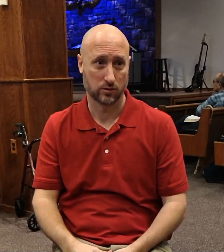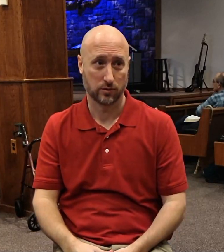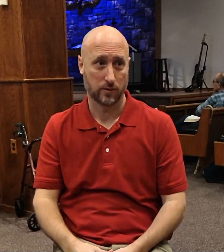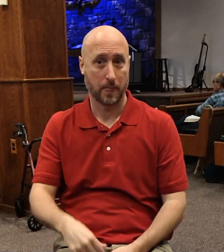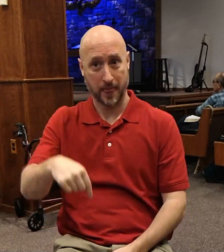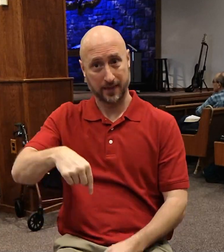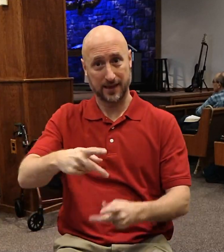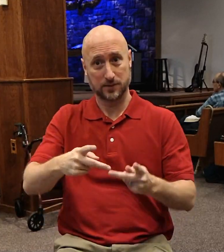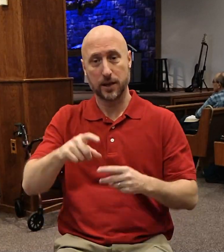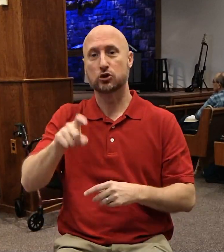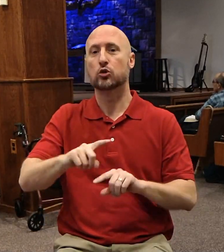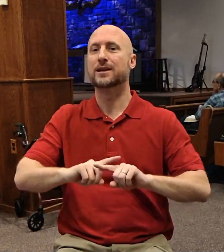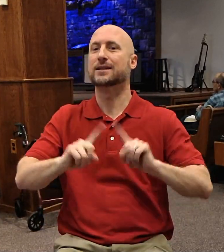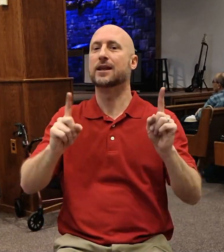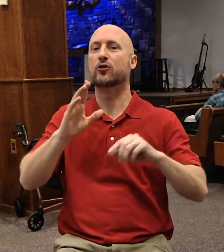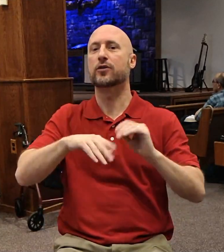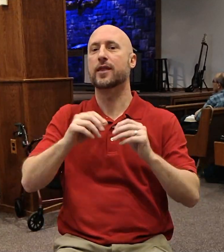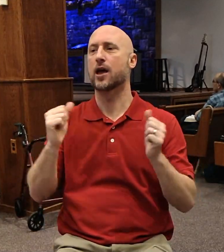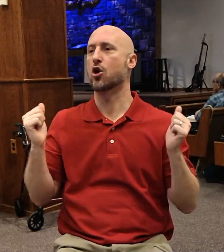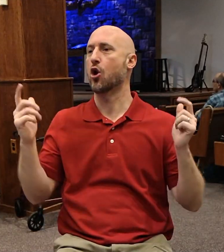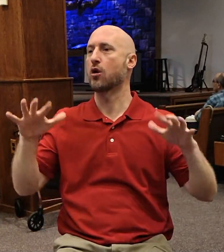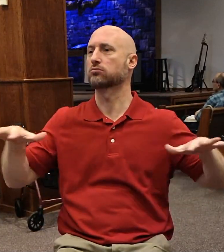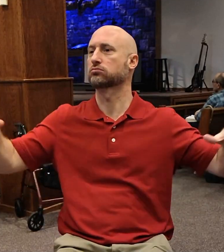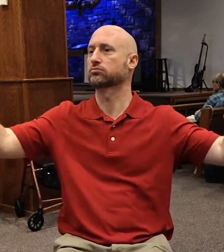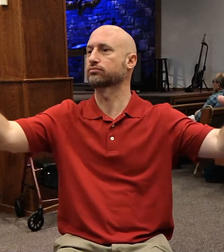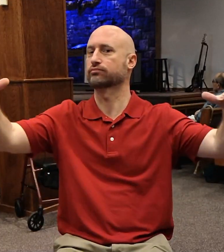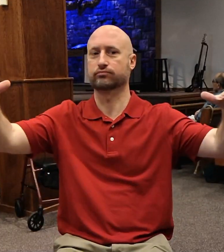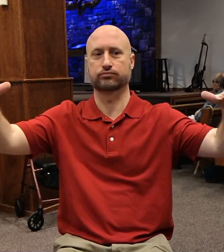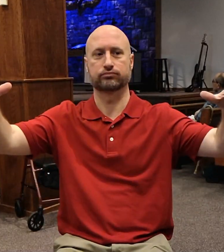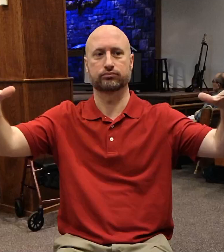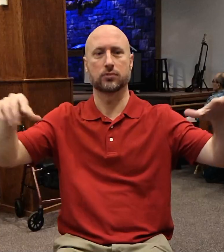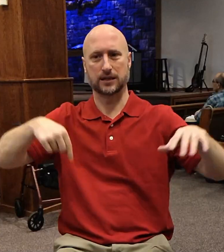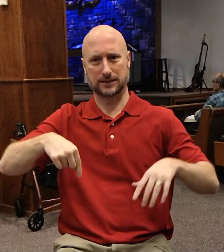place that's different than everything that goes on out there.